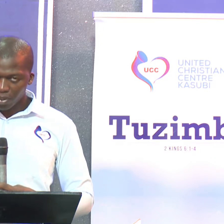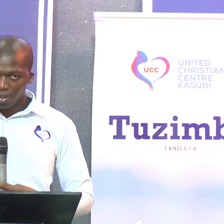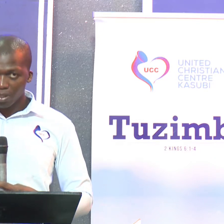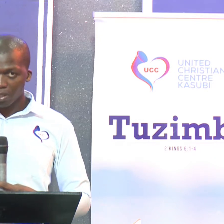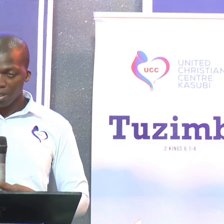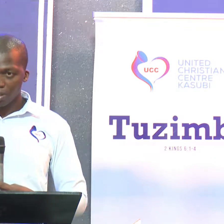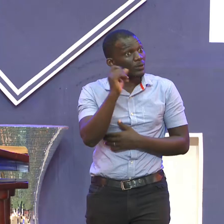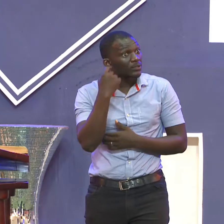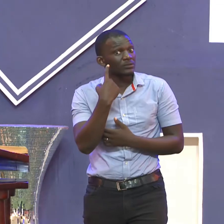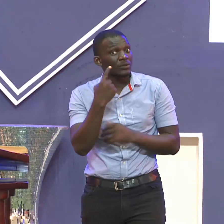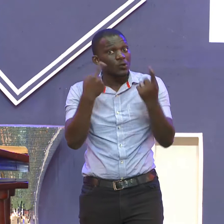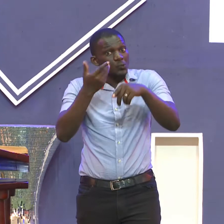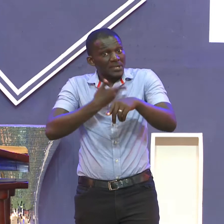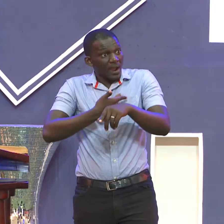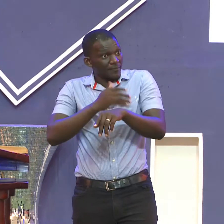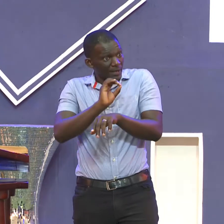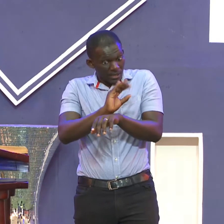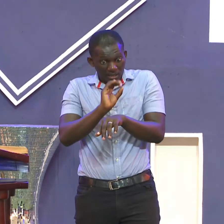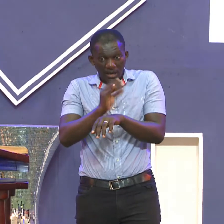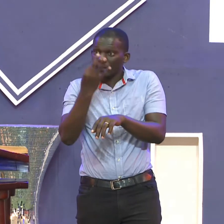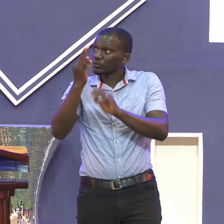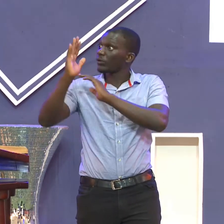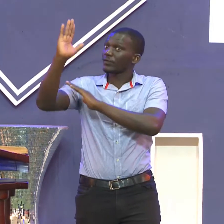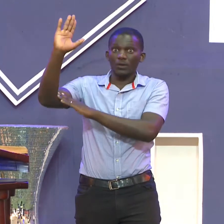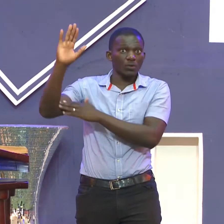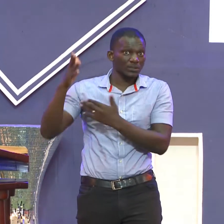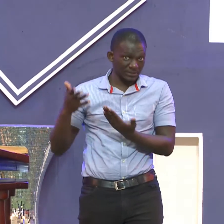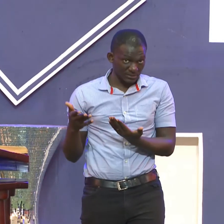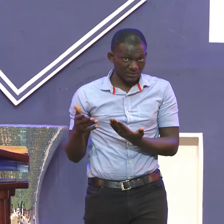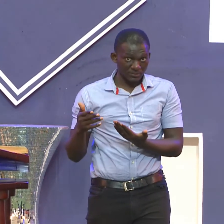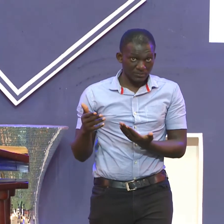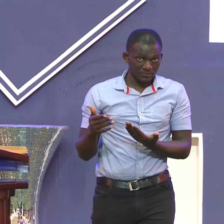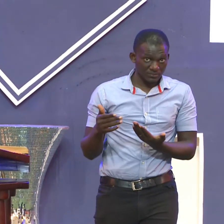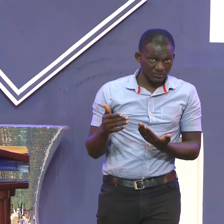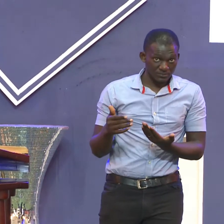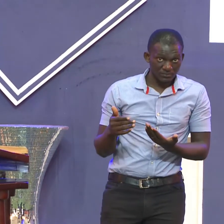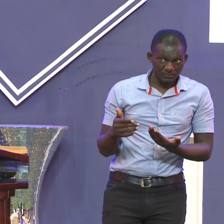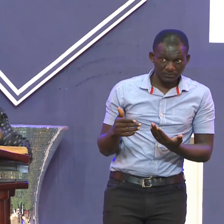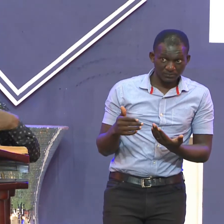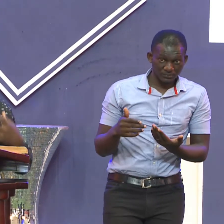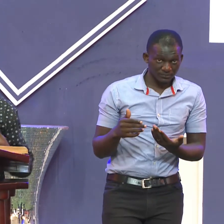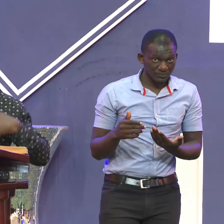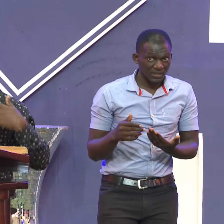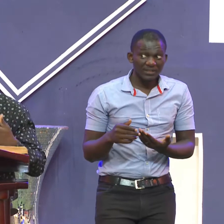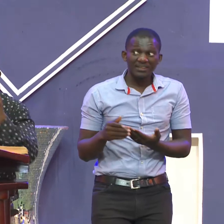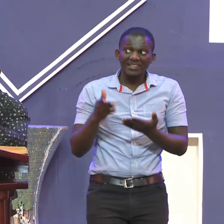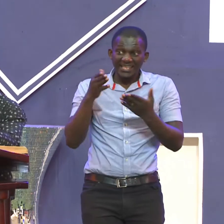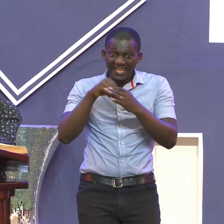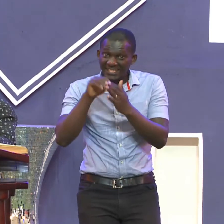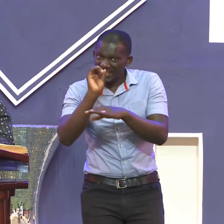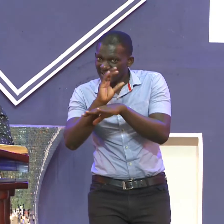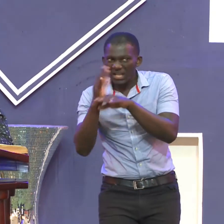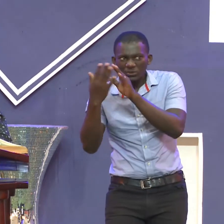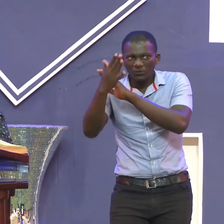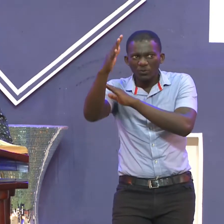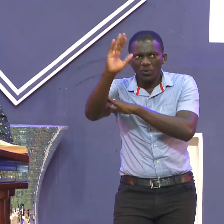okitegedde tulina kye tuyita okuteesa kwa Mukama. So now you know that there is what we call the counsel of the Lord. Eyo gye tumanyira Katonda kiki